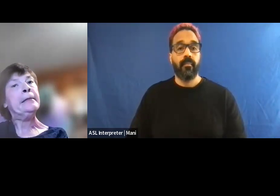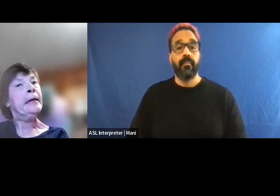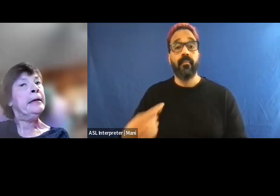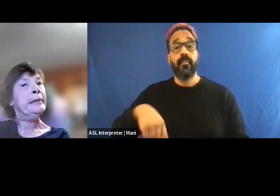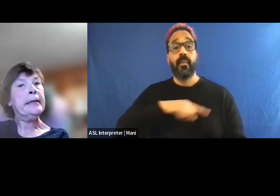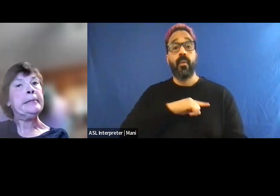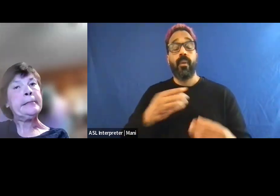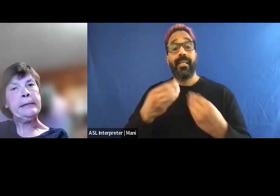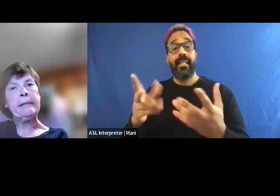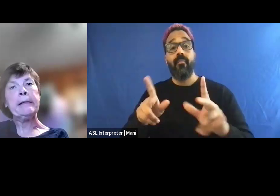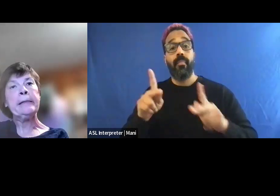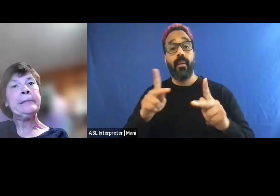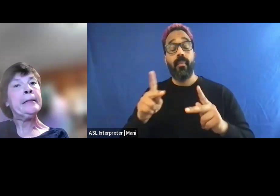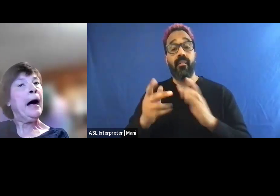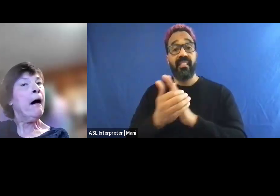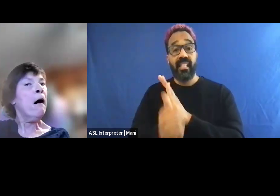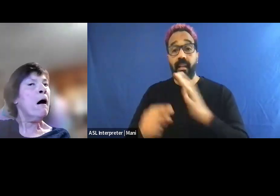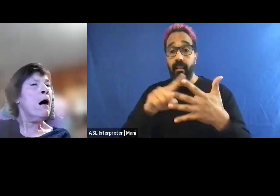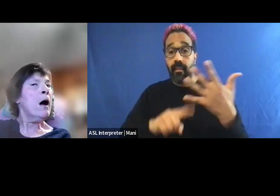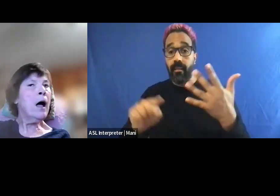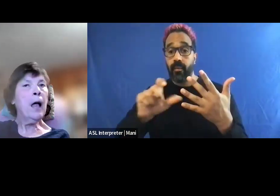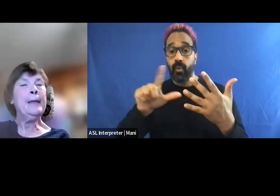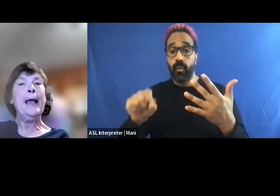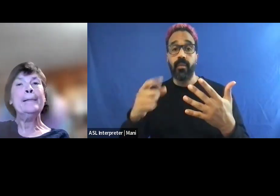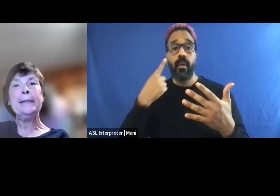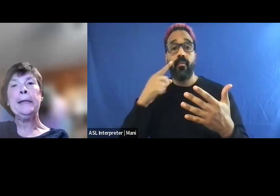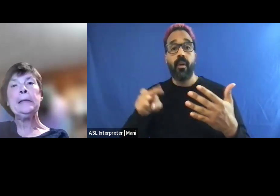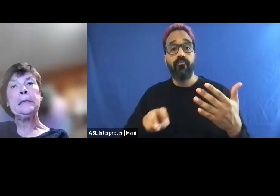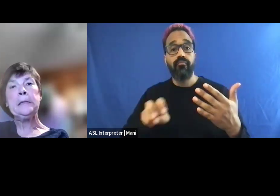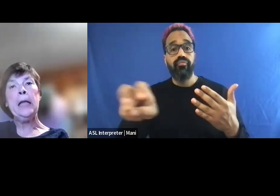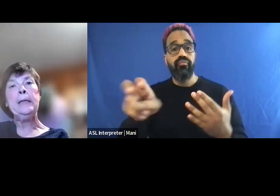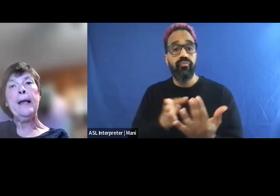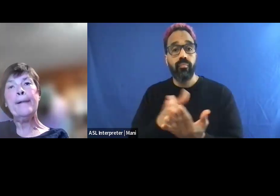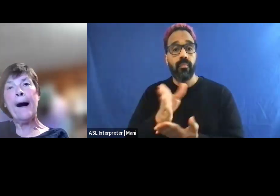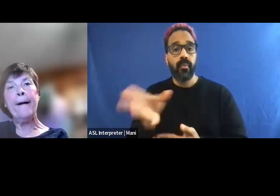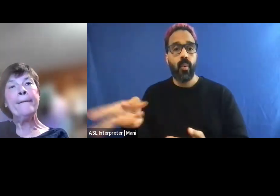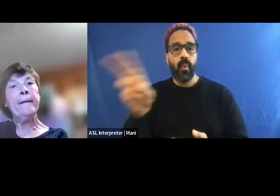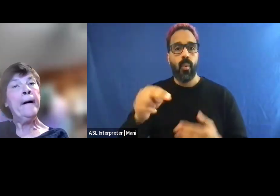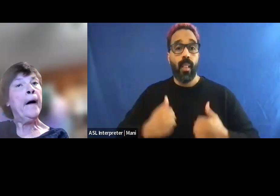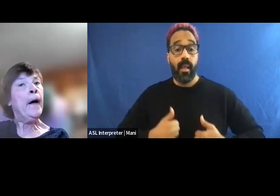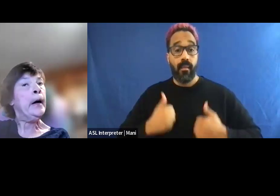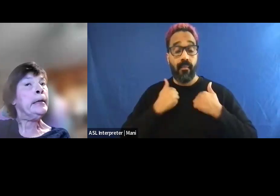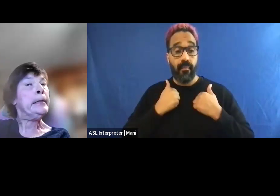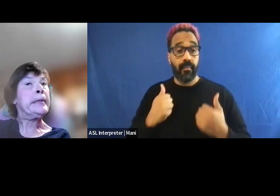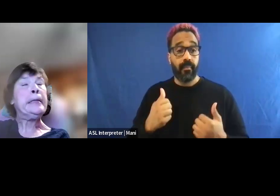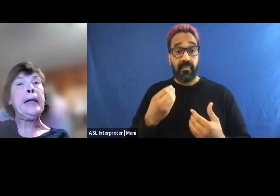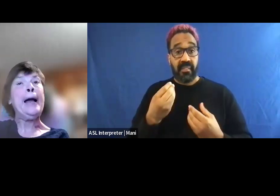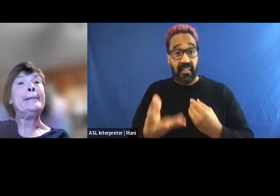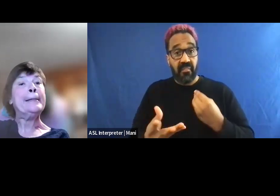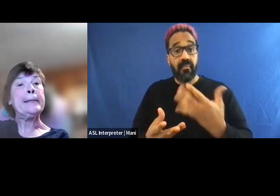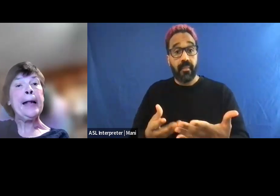skills, the tools, and then we send them off